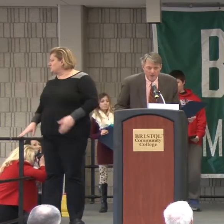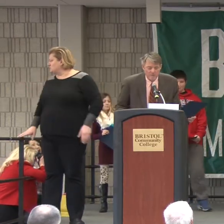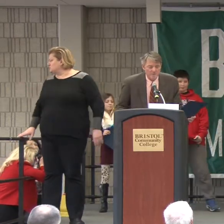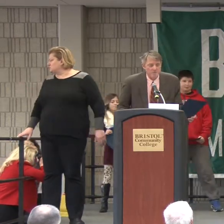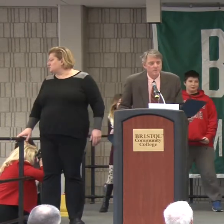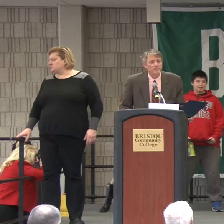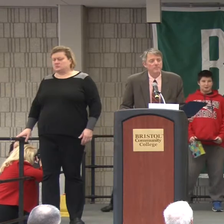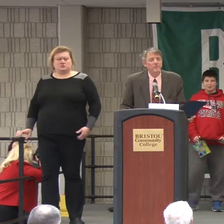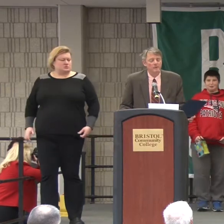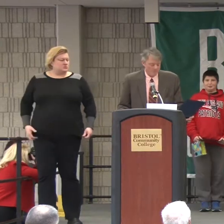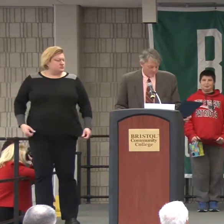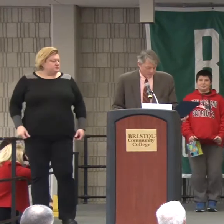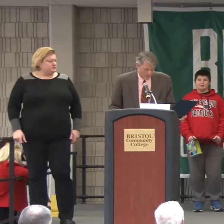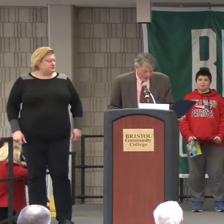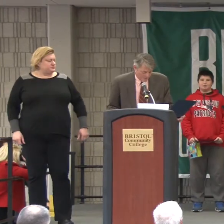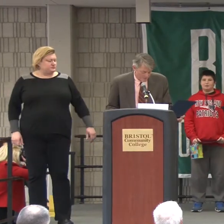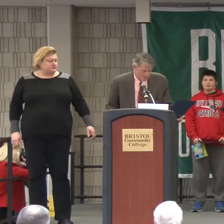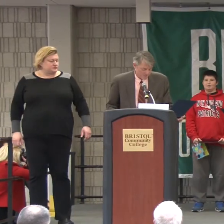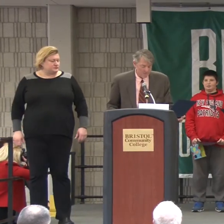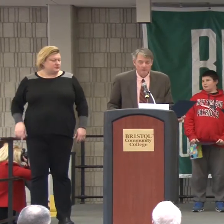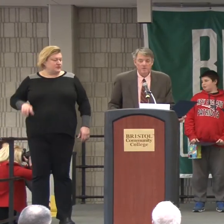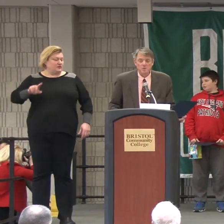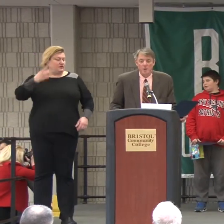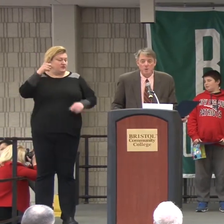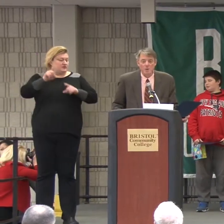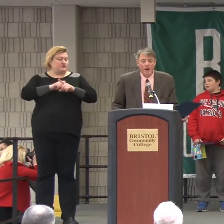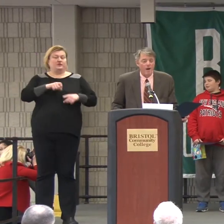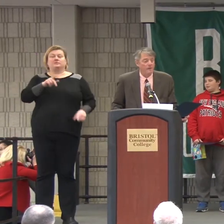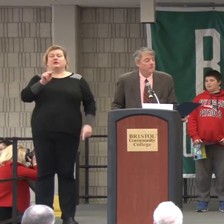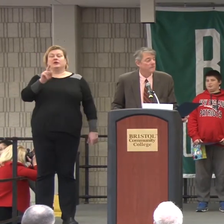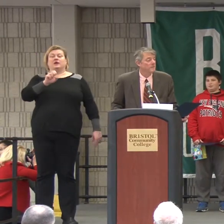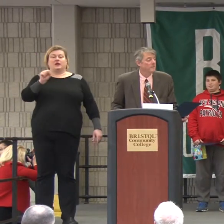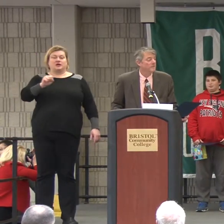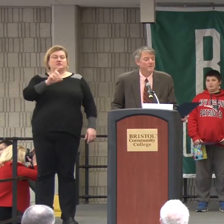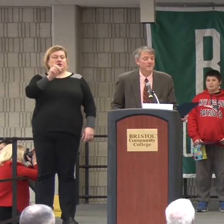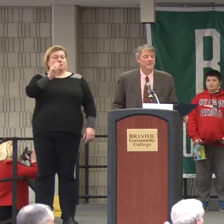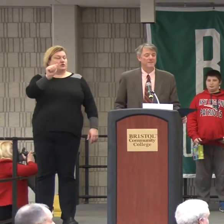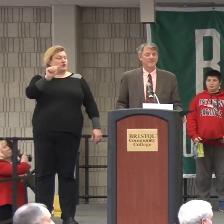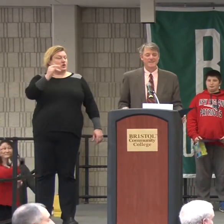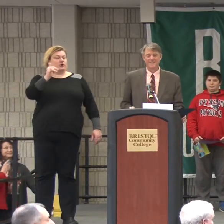First place from Cuss, Doa Jamal.